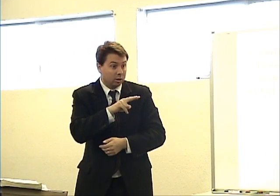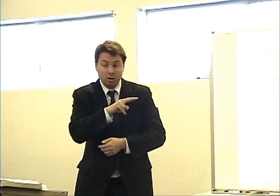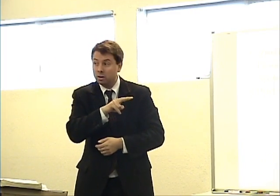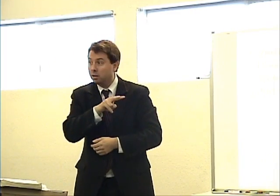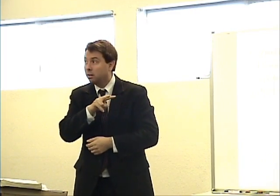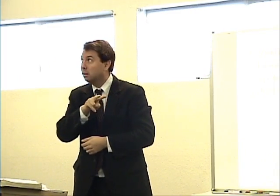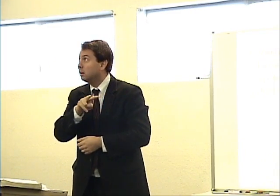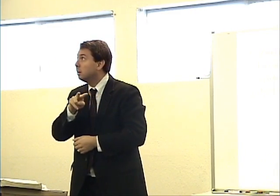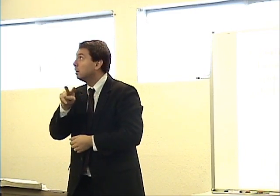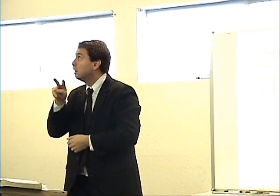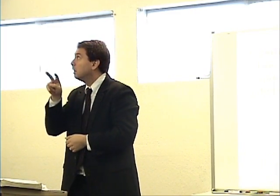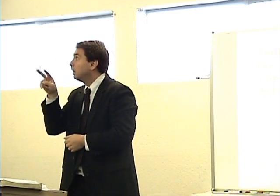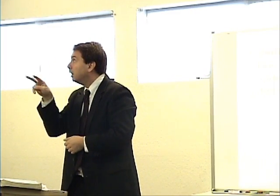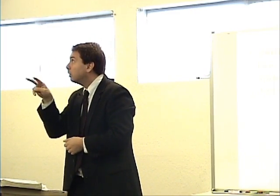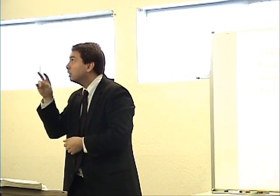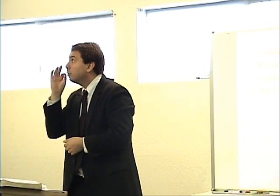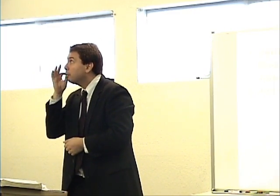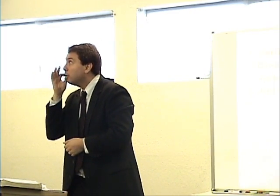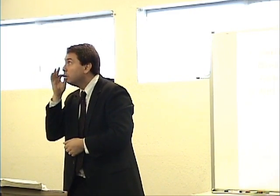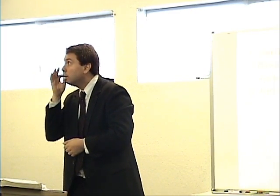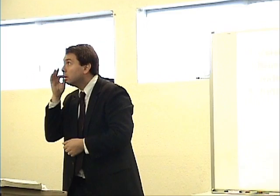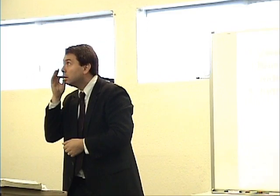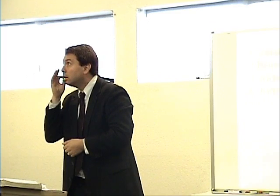her, looked at the fruit,